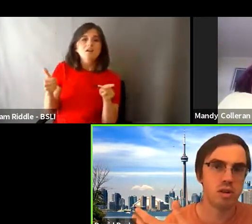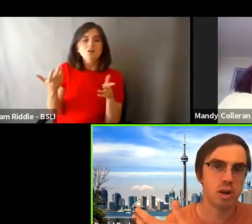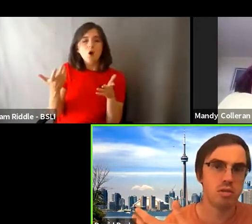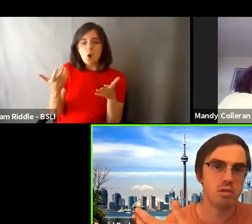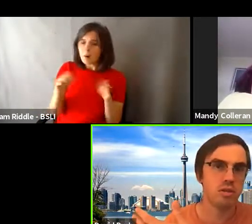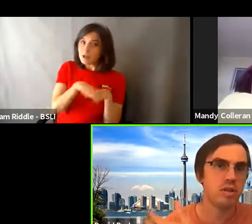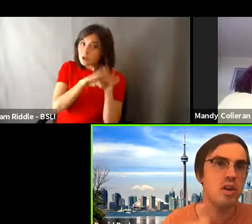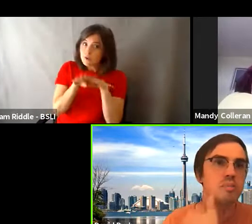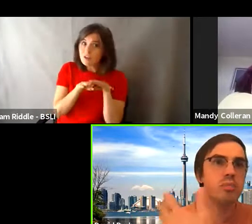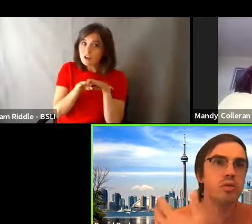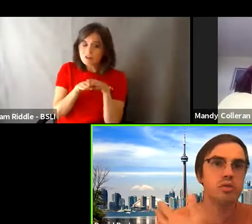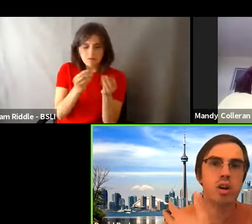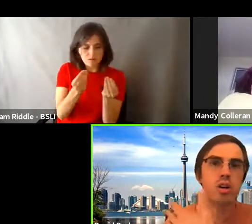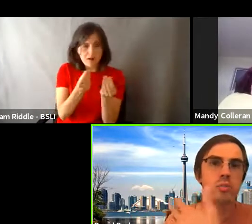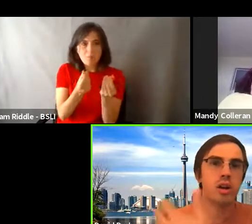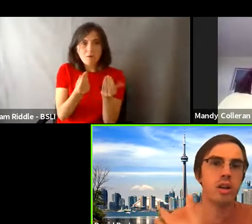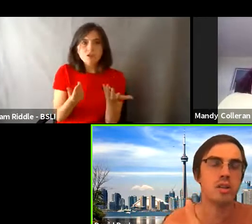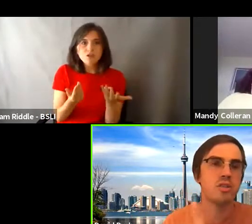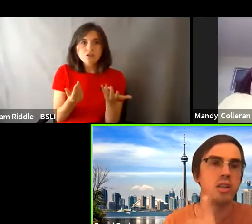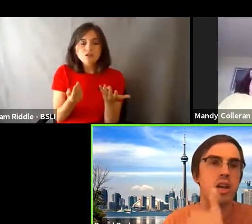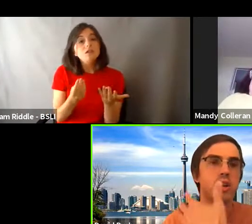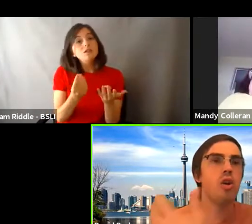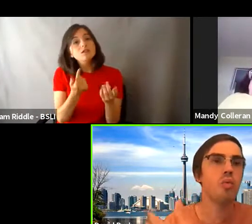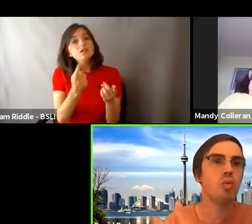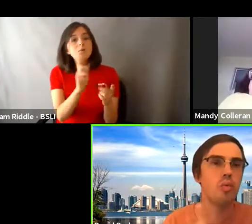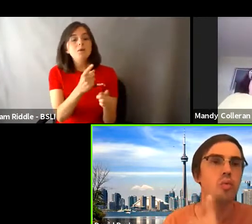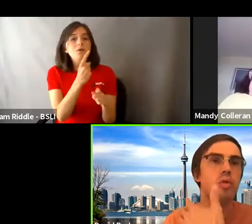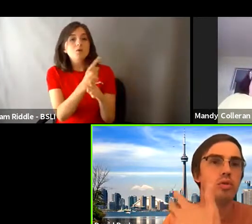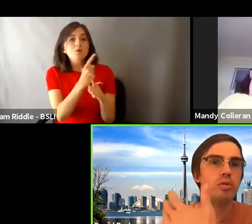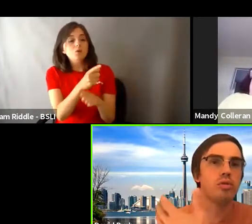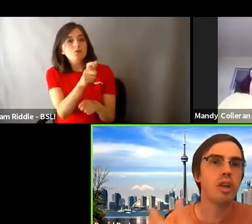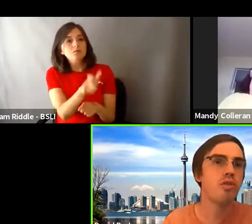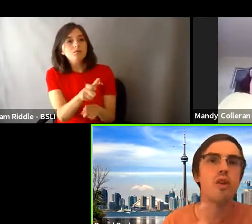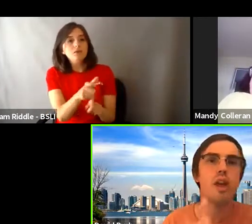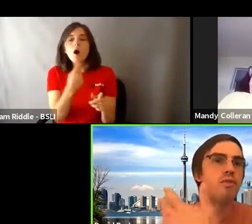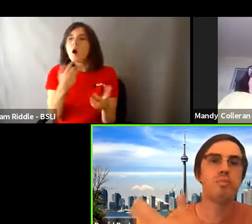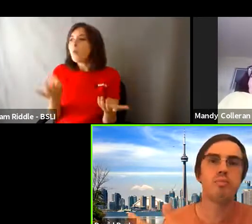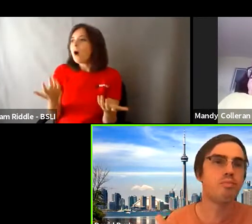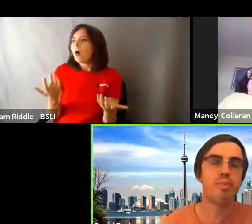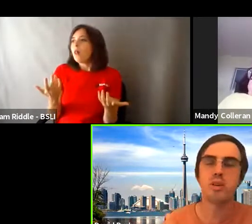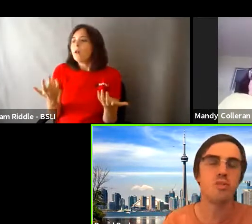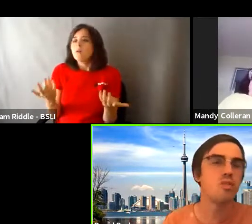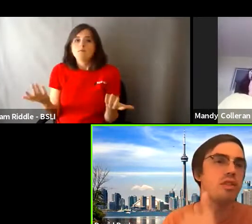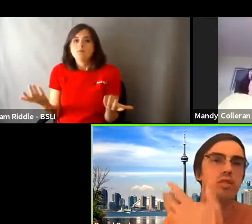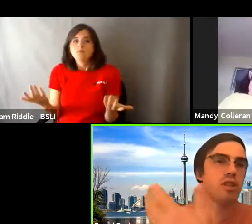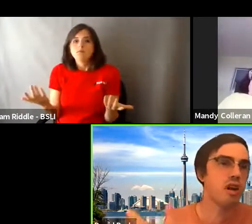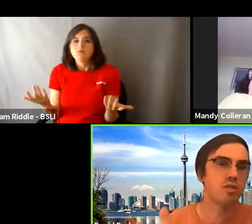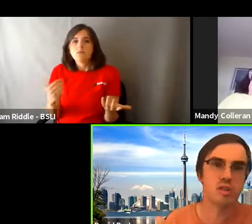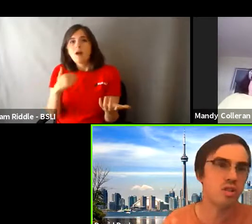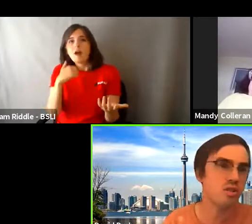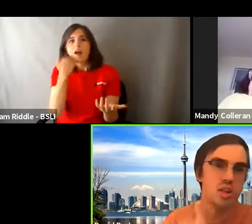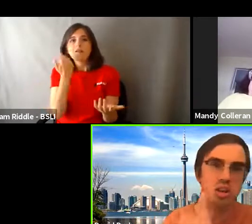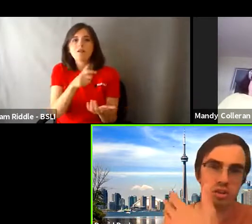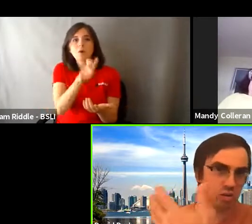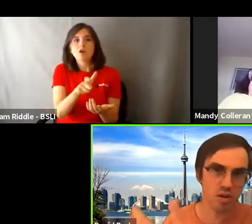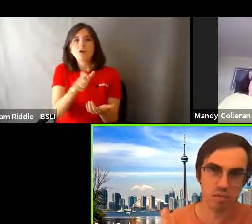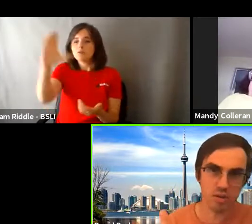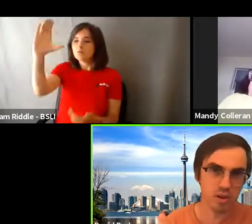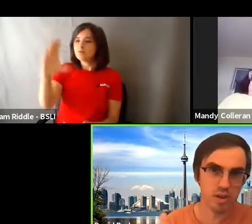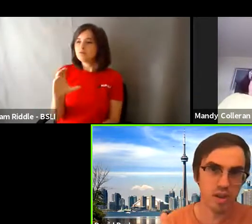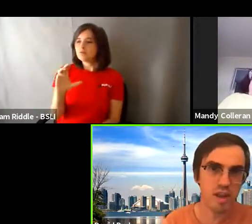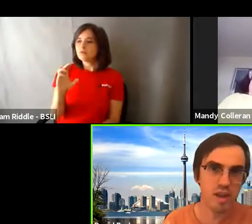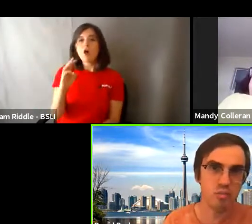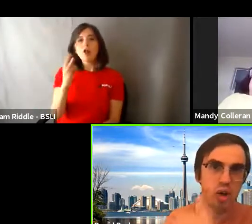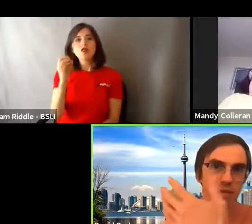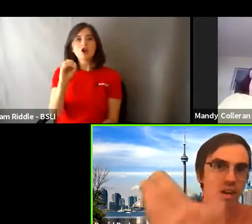you talking about? Because some people, you talk about it and it's like, oh, we'll get every person will get $30,000 a year or